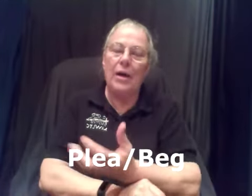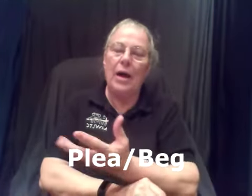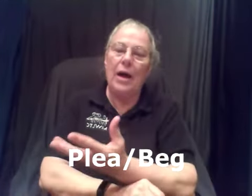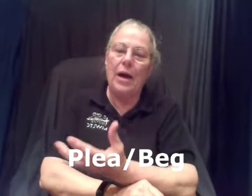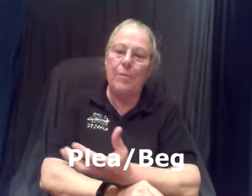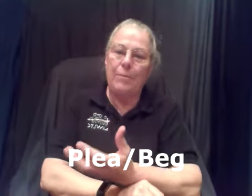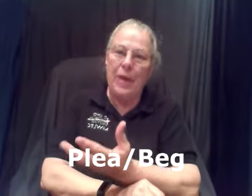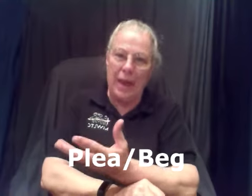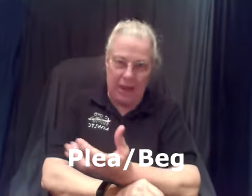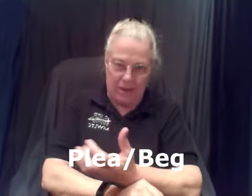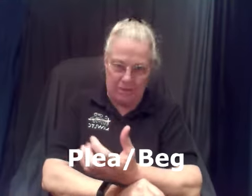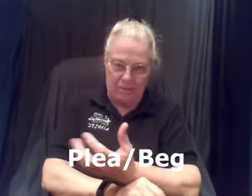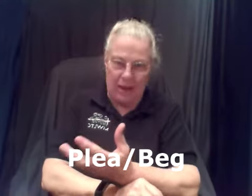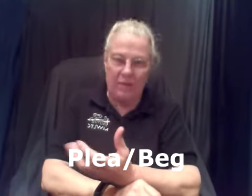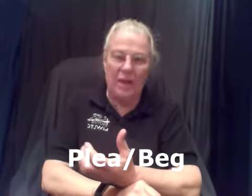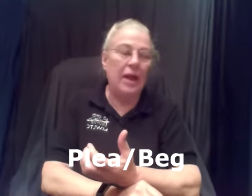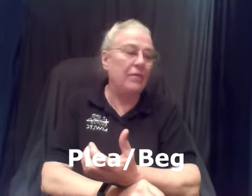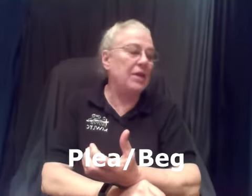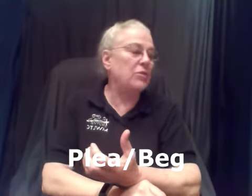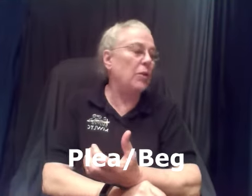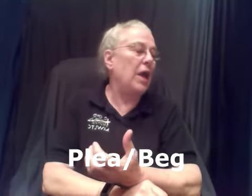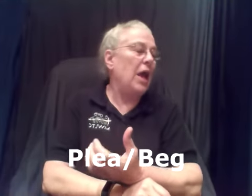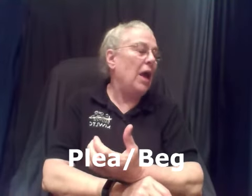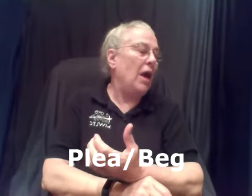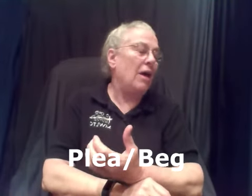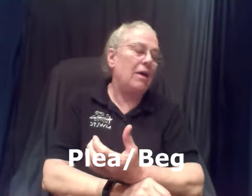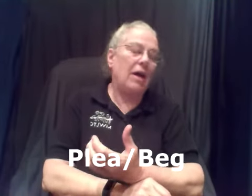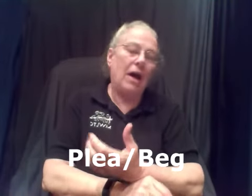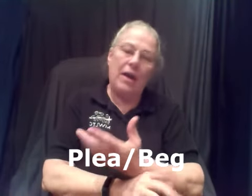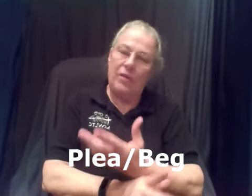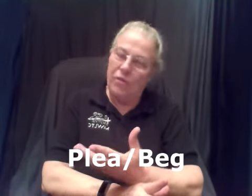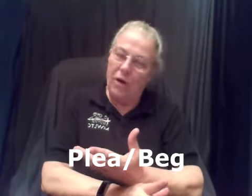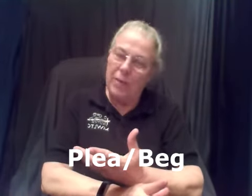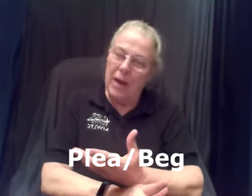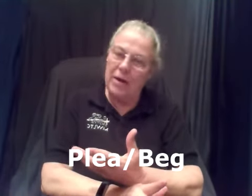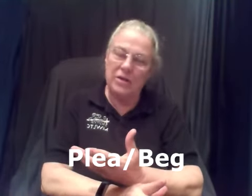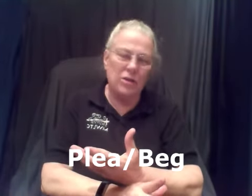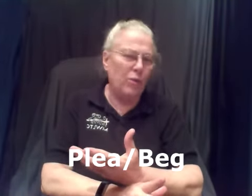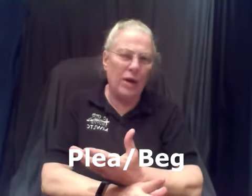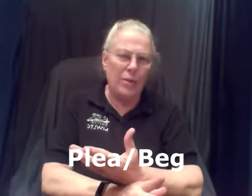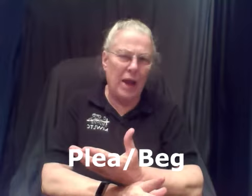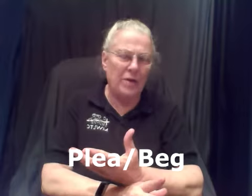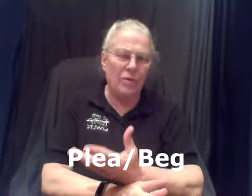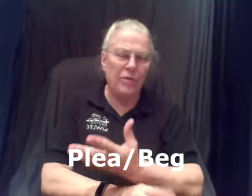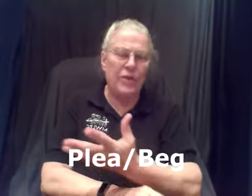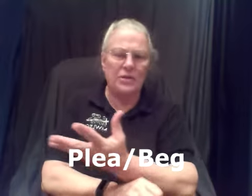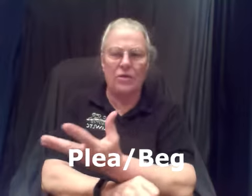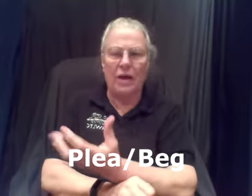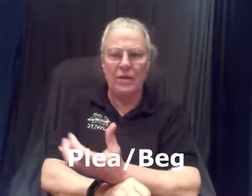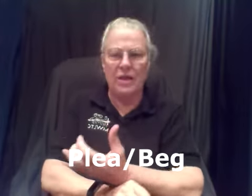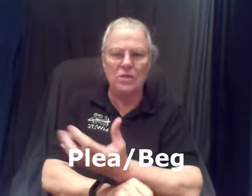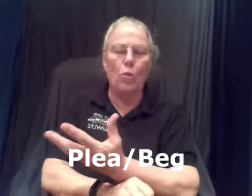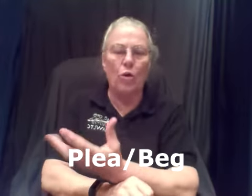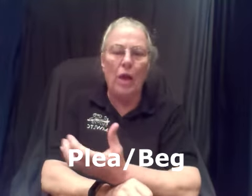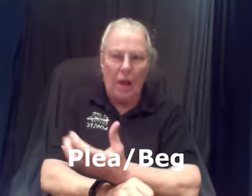a begging. And this one, I had thought about it as a prayer, but I don't think so. I think it's more that